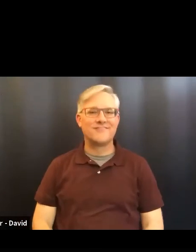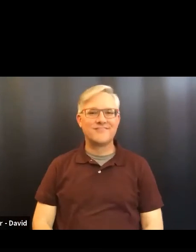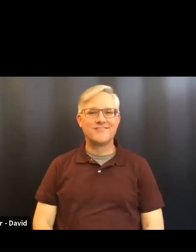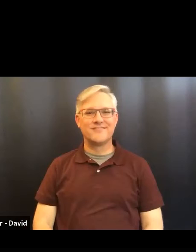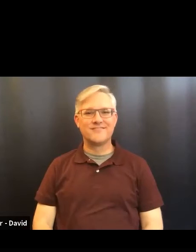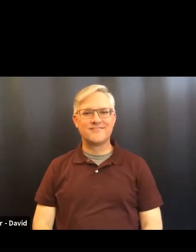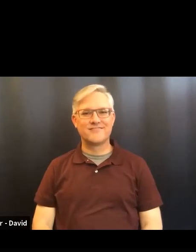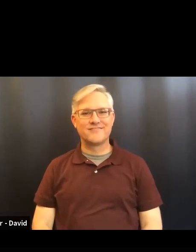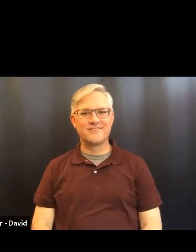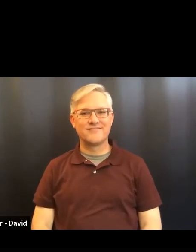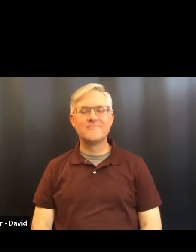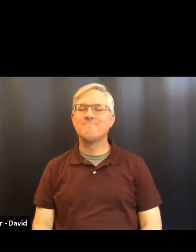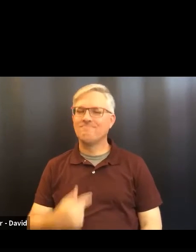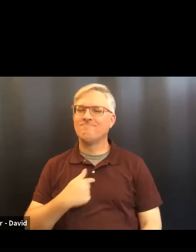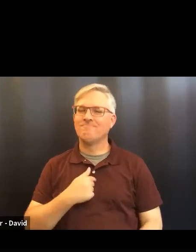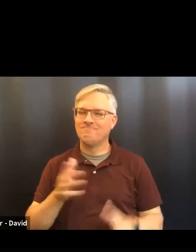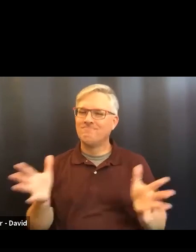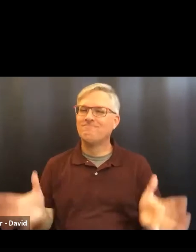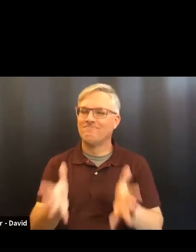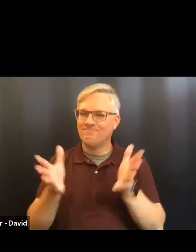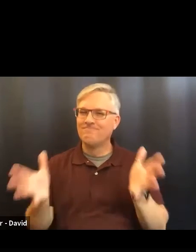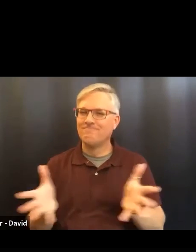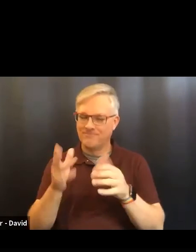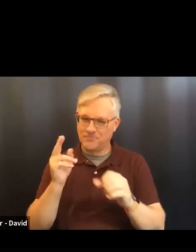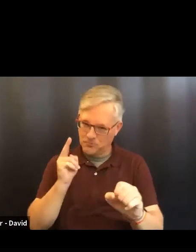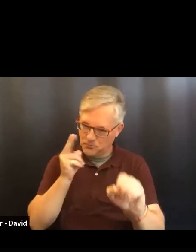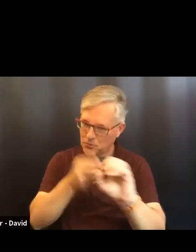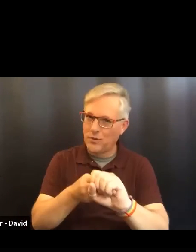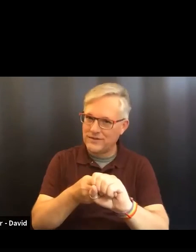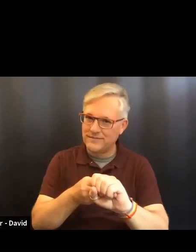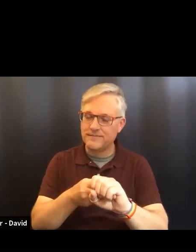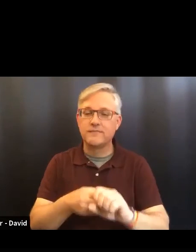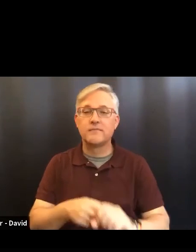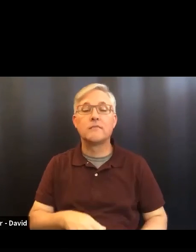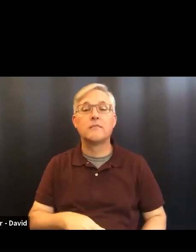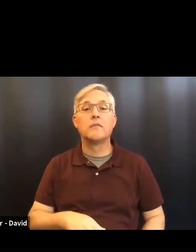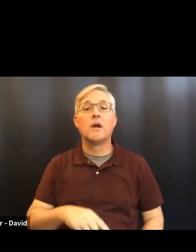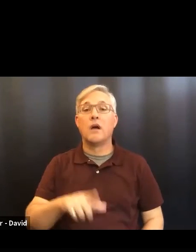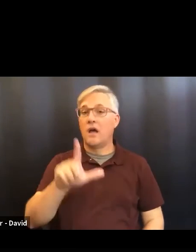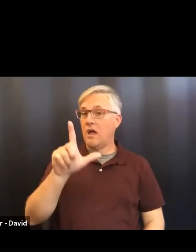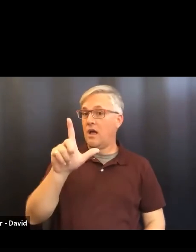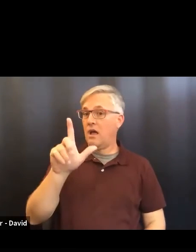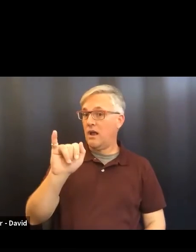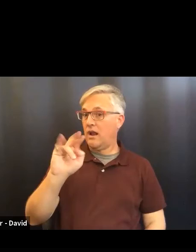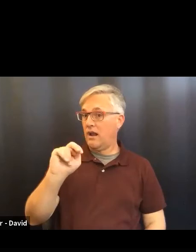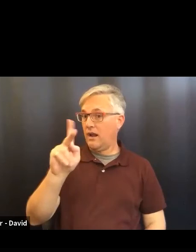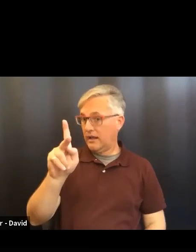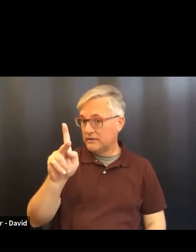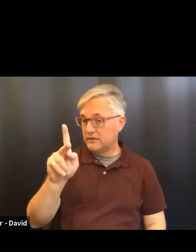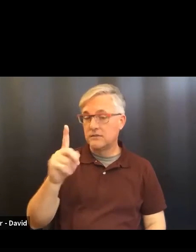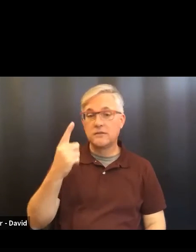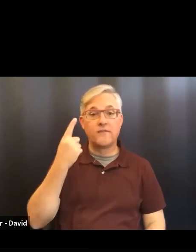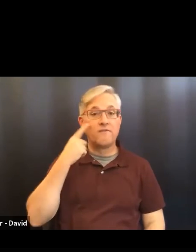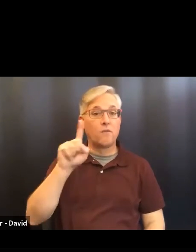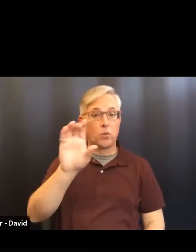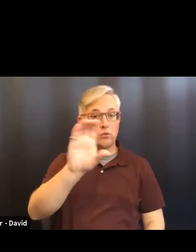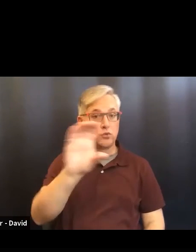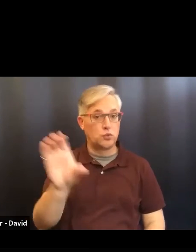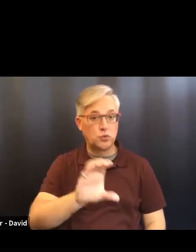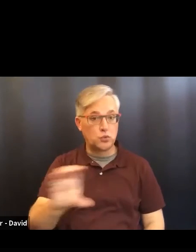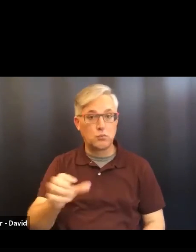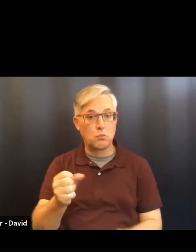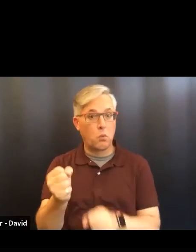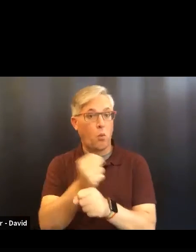So I encourage you to do that, to join in. The link and the information you need for our Zoom time,